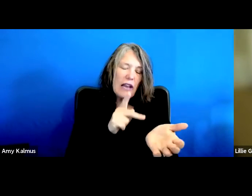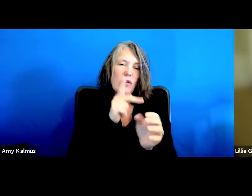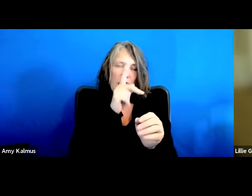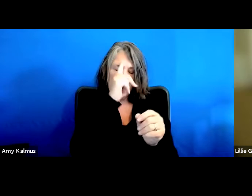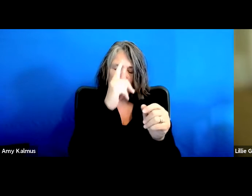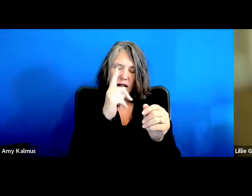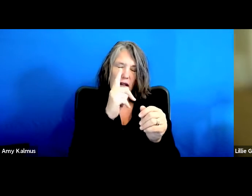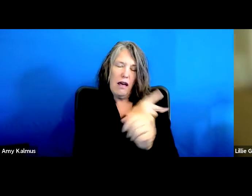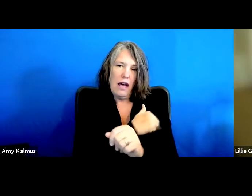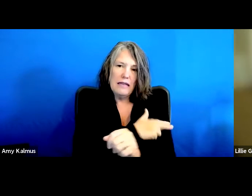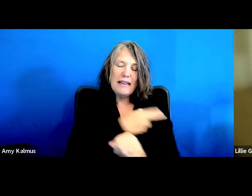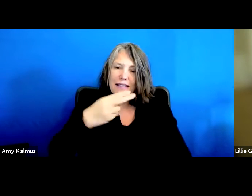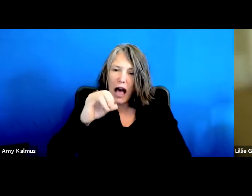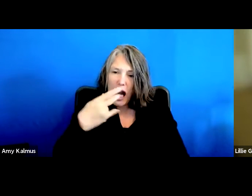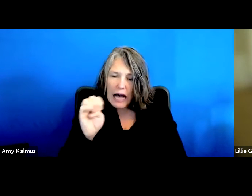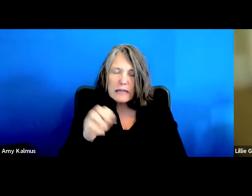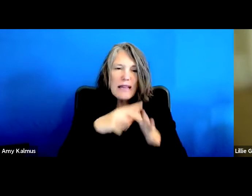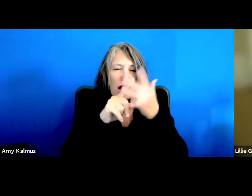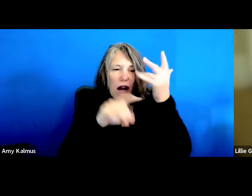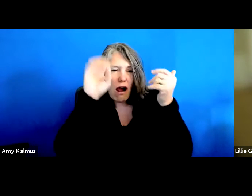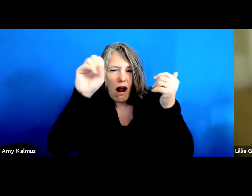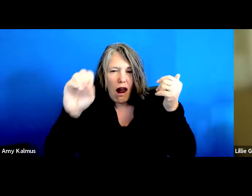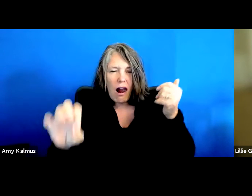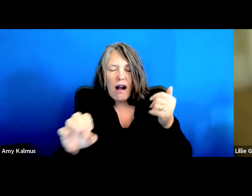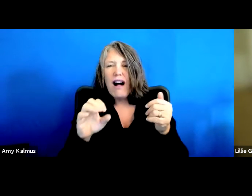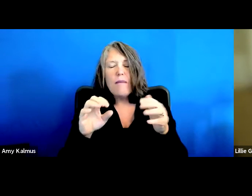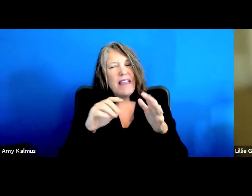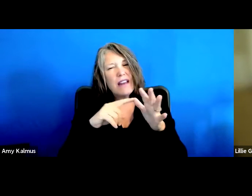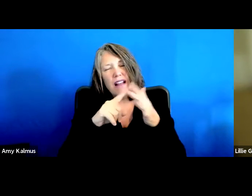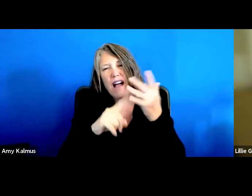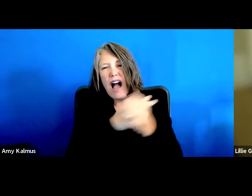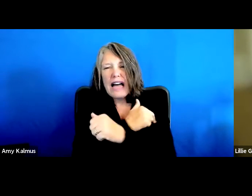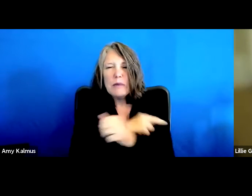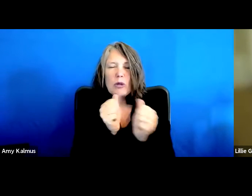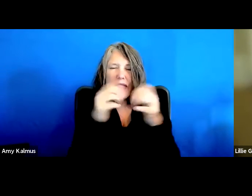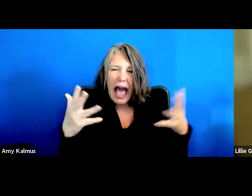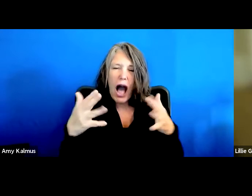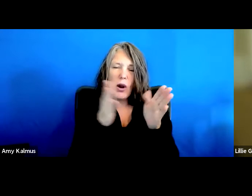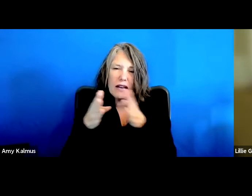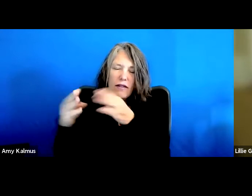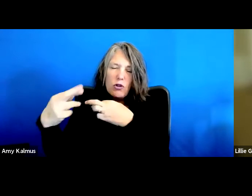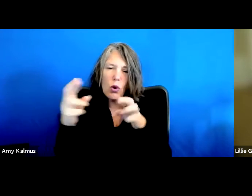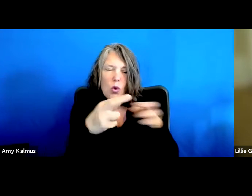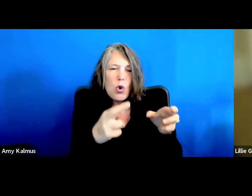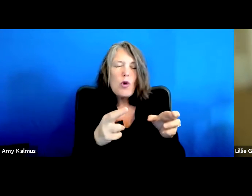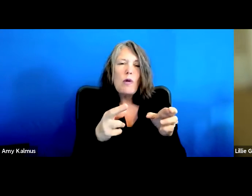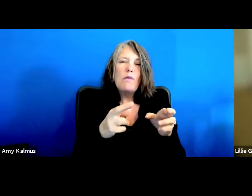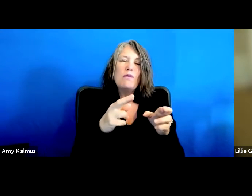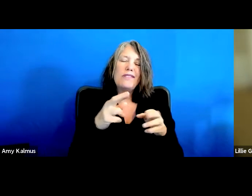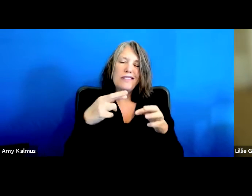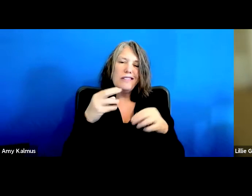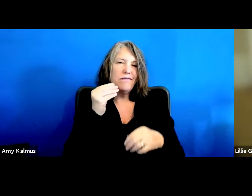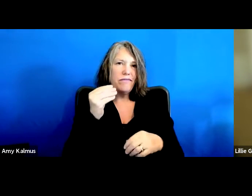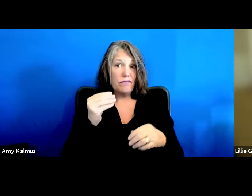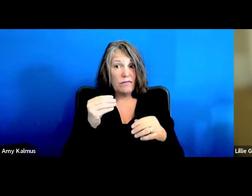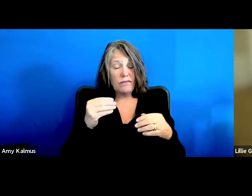hospitals, hospice facilities, assisted living facilities without individual rooms, residential treatment centers, and then